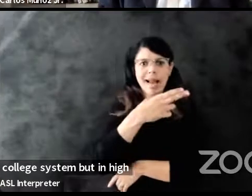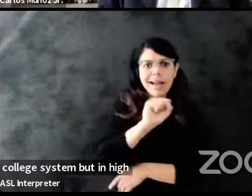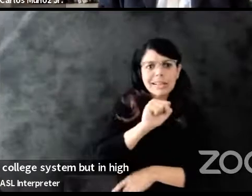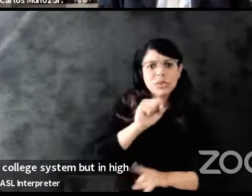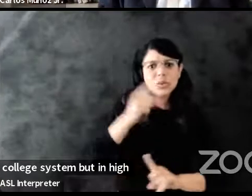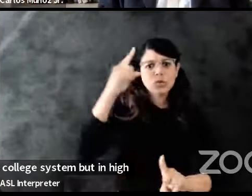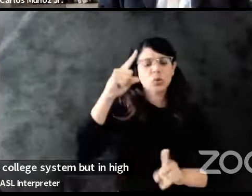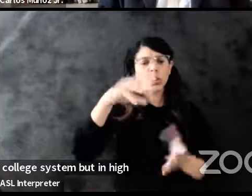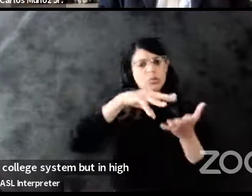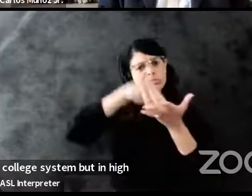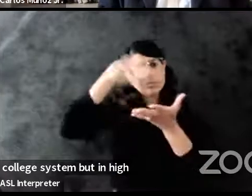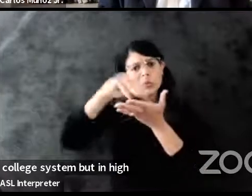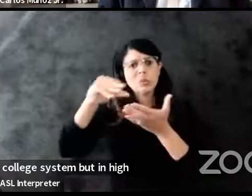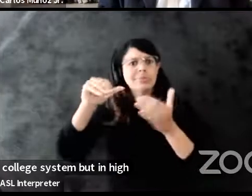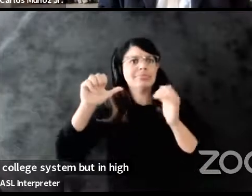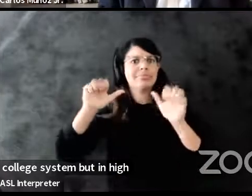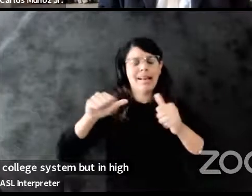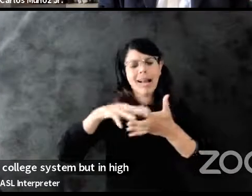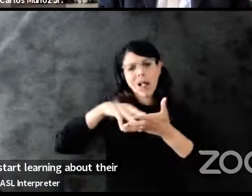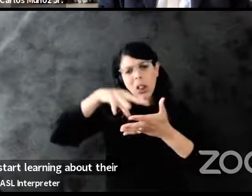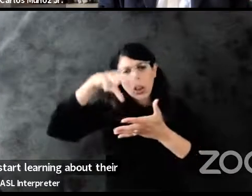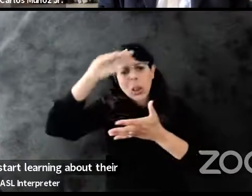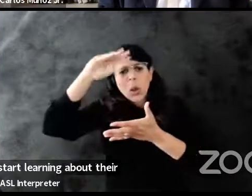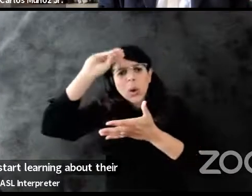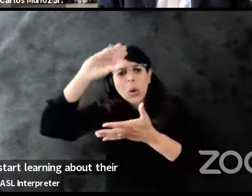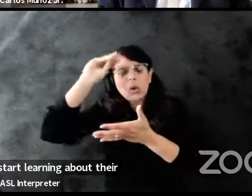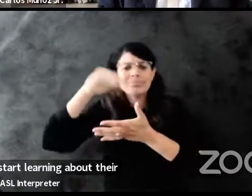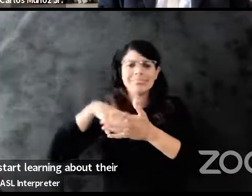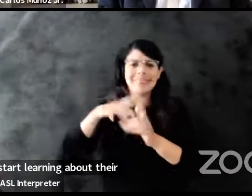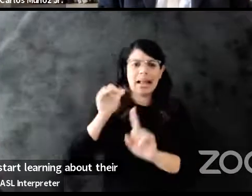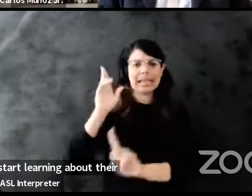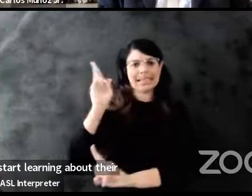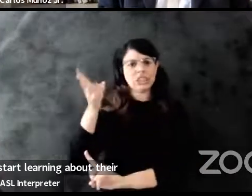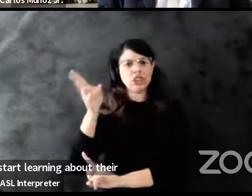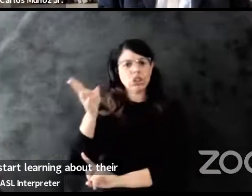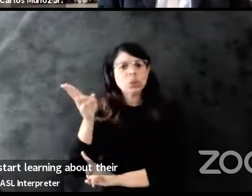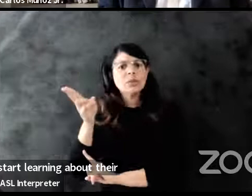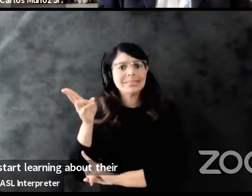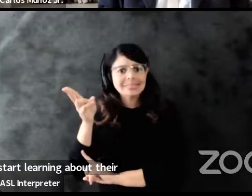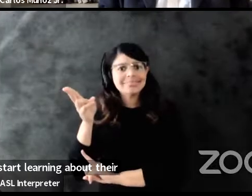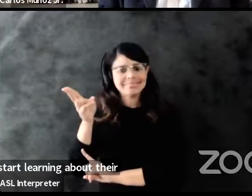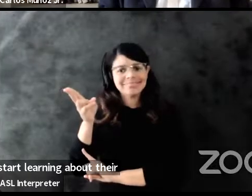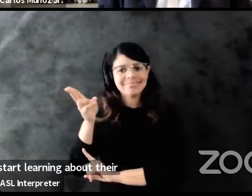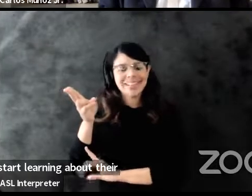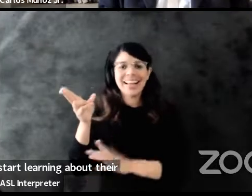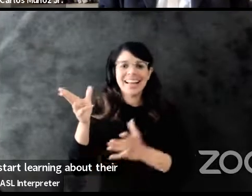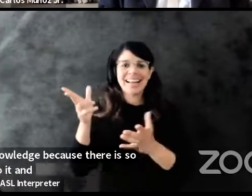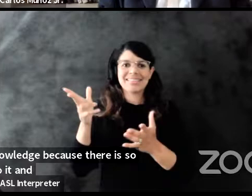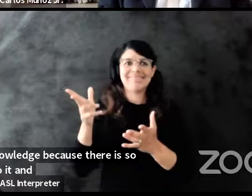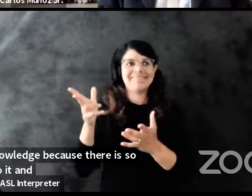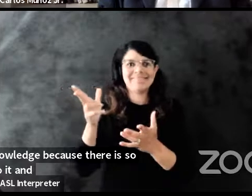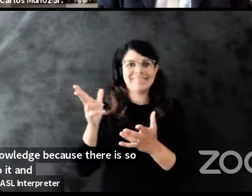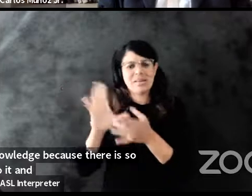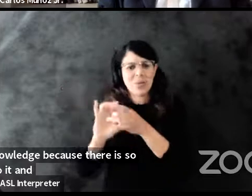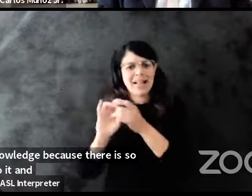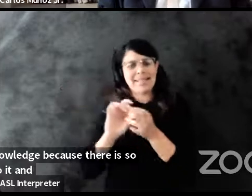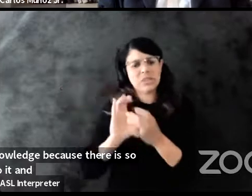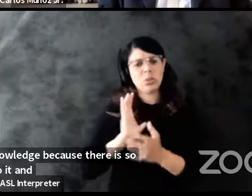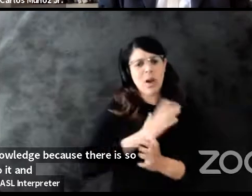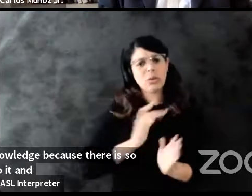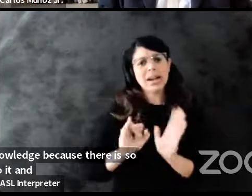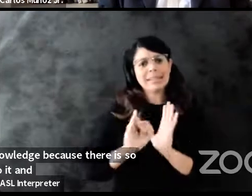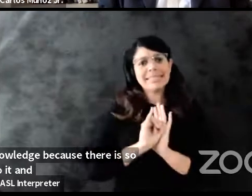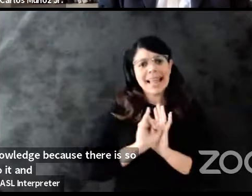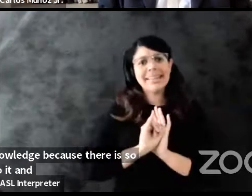And expanding that knowledge, because there's so much to it, and it helps us find our identity. So again, we're super excited to have you here. We appreciate you taking